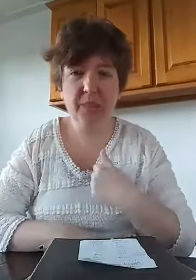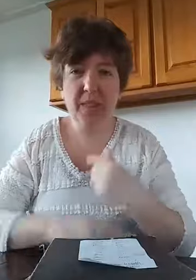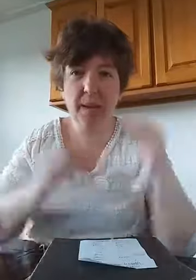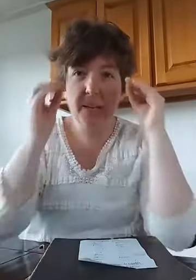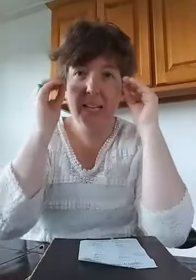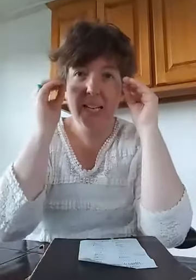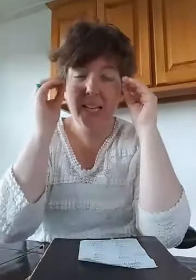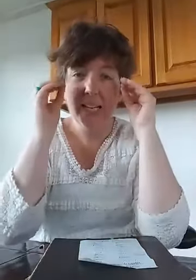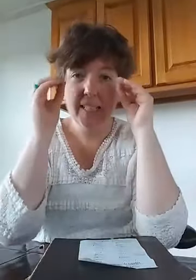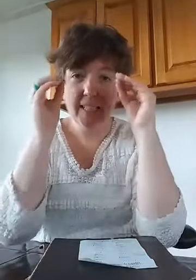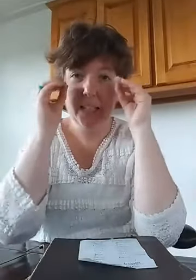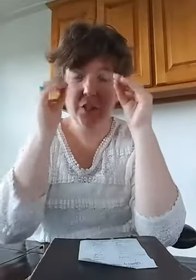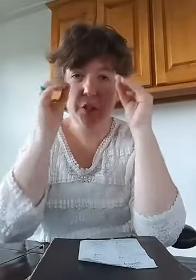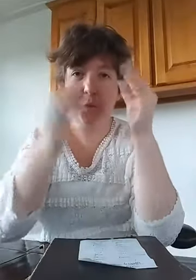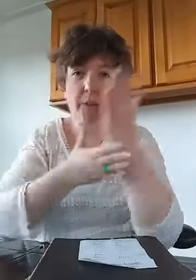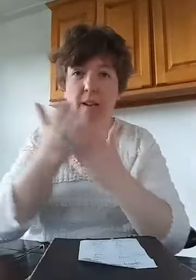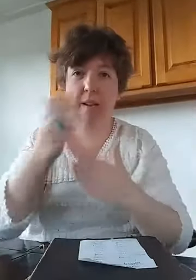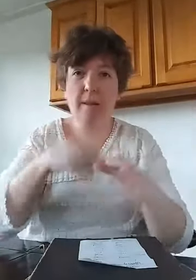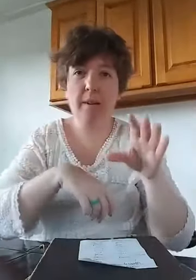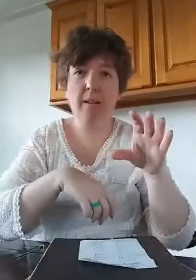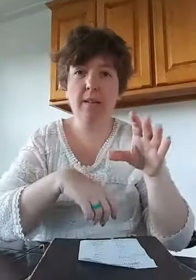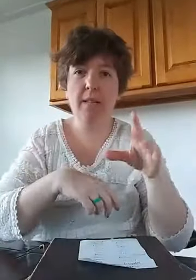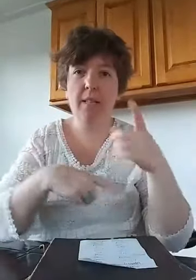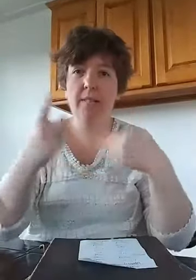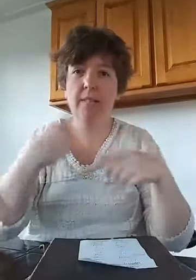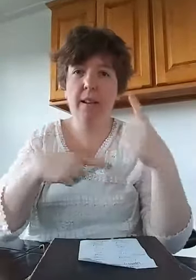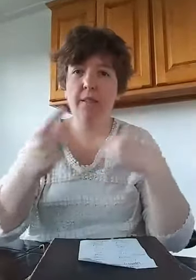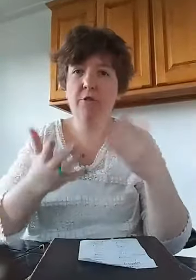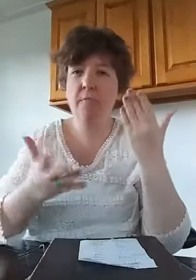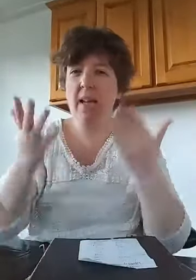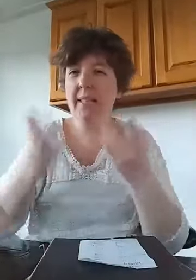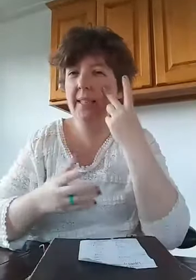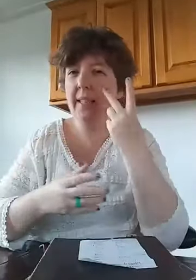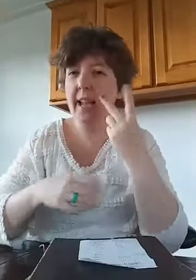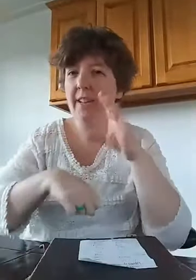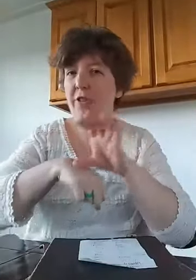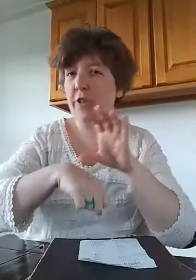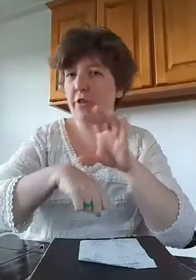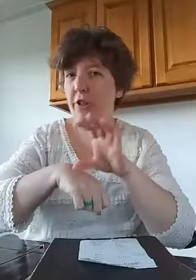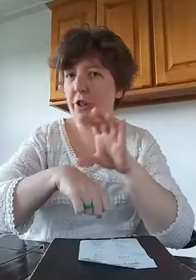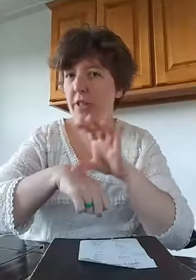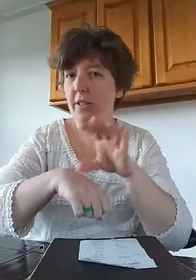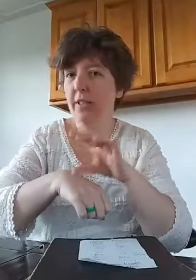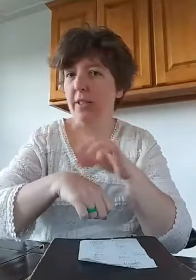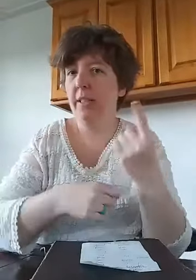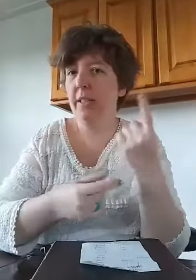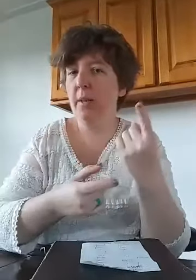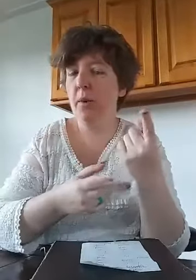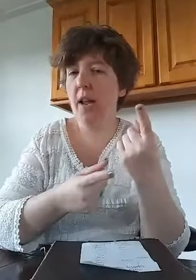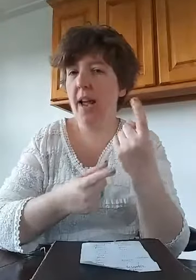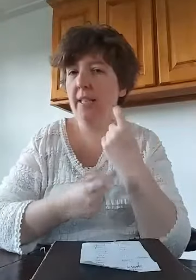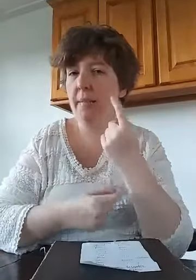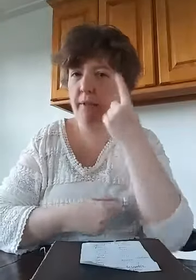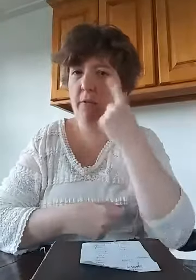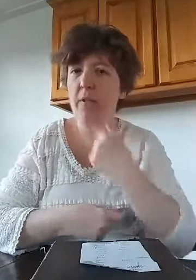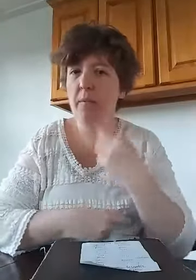I'm going to teach you some signs you might see at church. Someone asked me for some